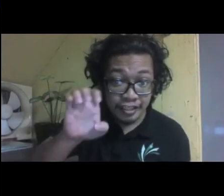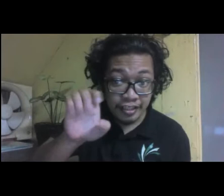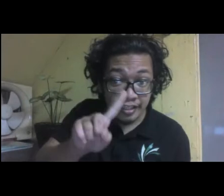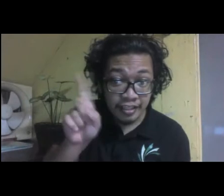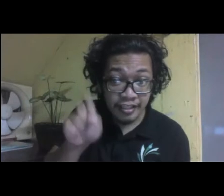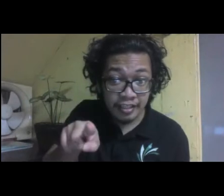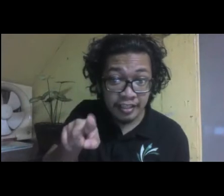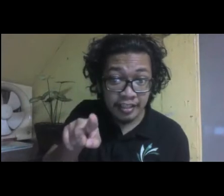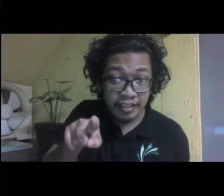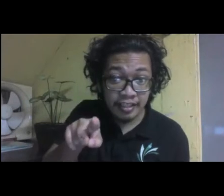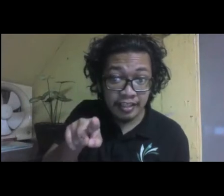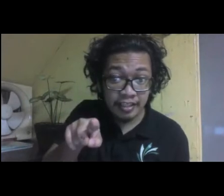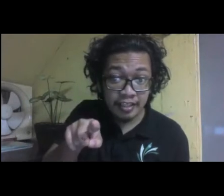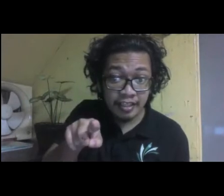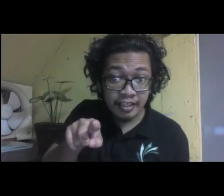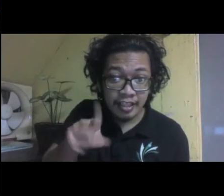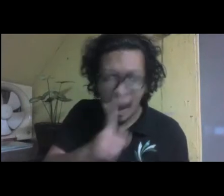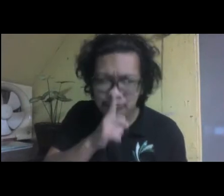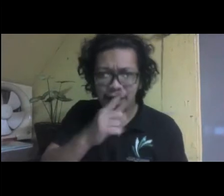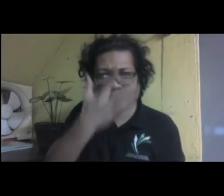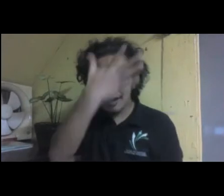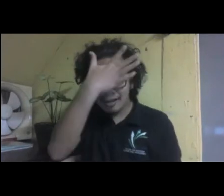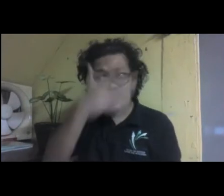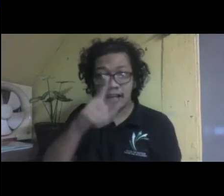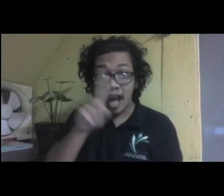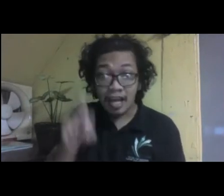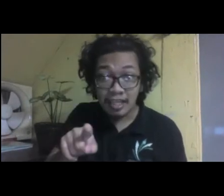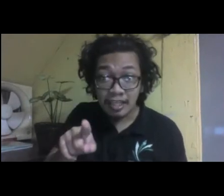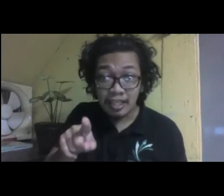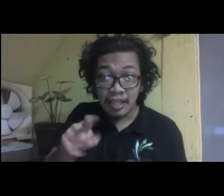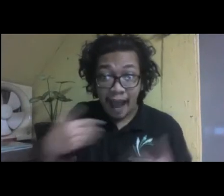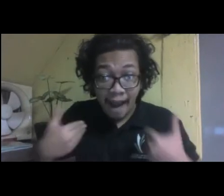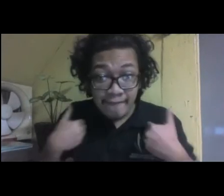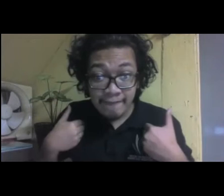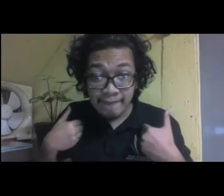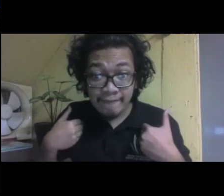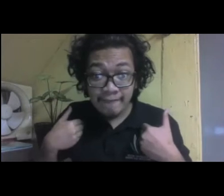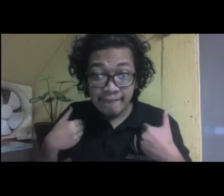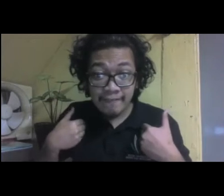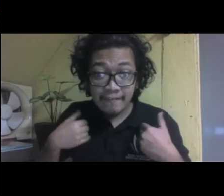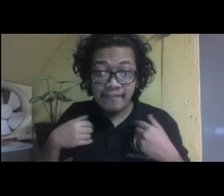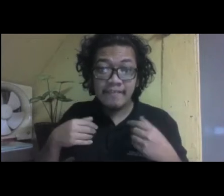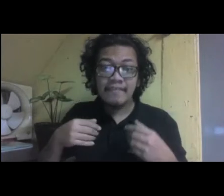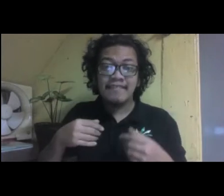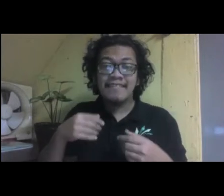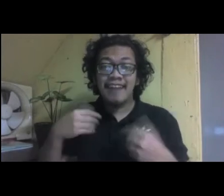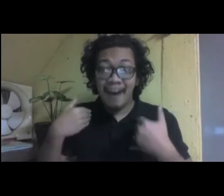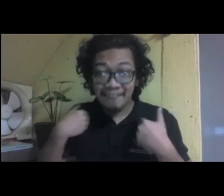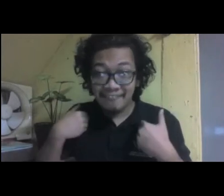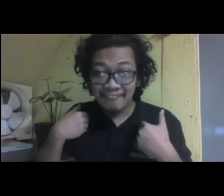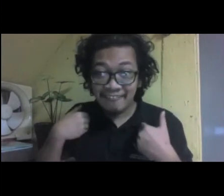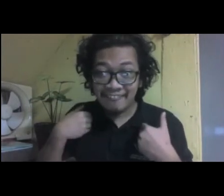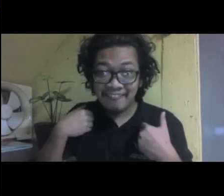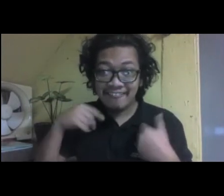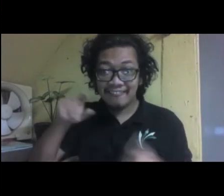pag SOS kanina sa akin. Parang very complicated din yung discussion kanina ni Dakudi. So thank you for the Yeah. support.